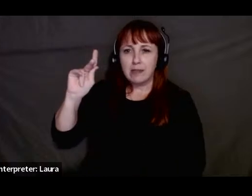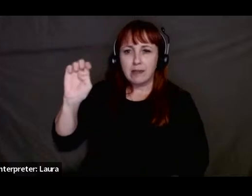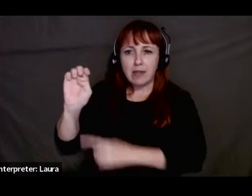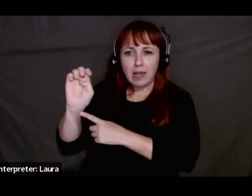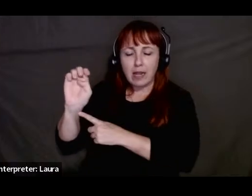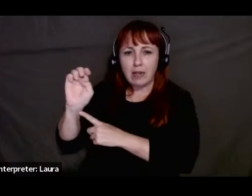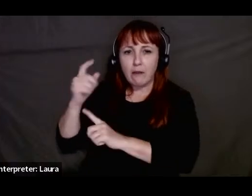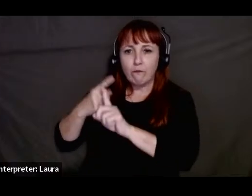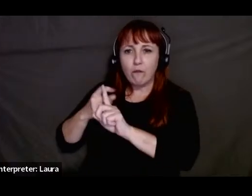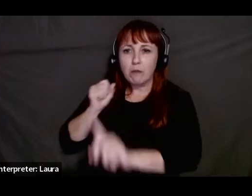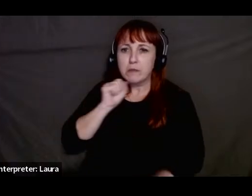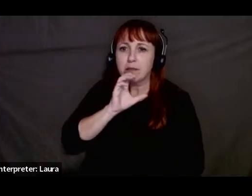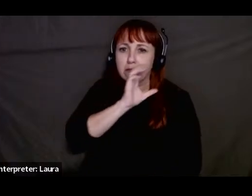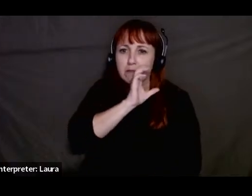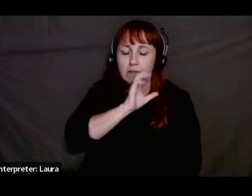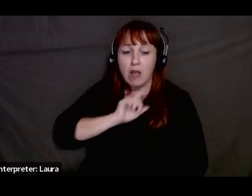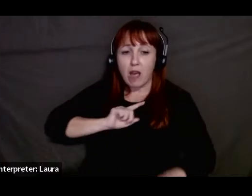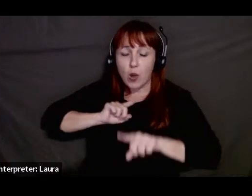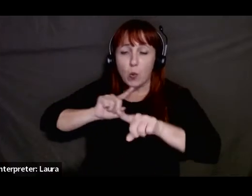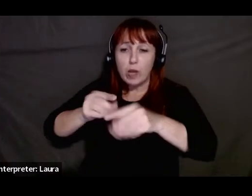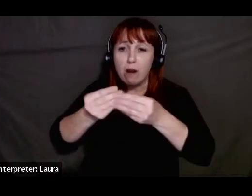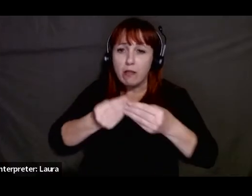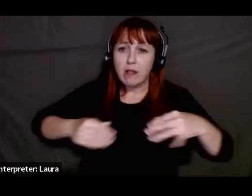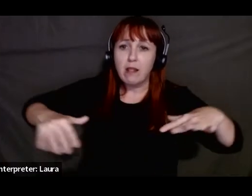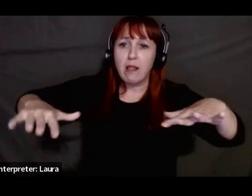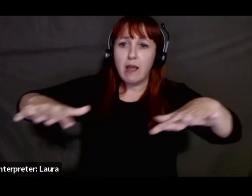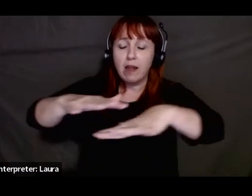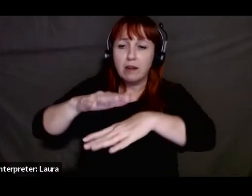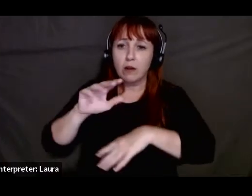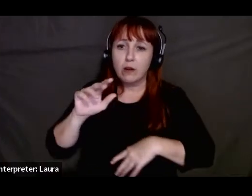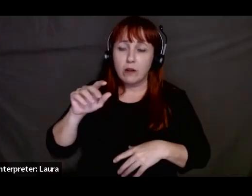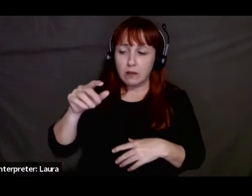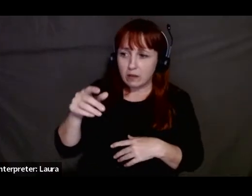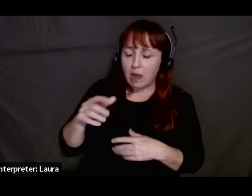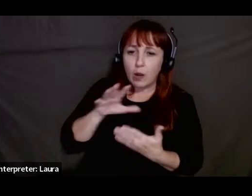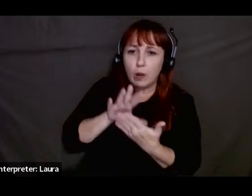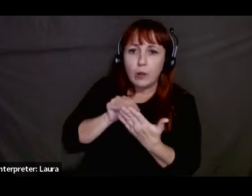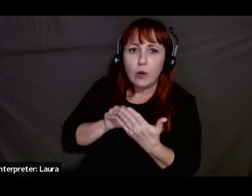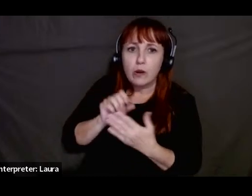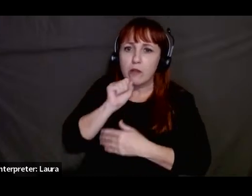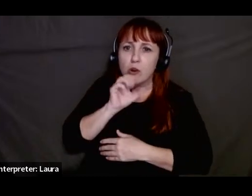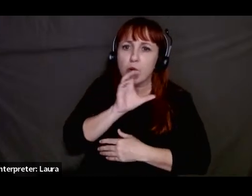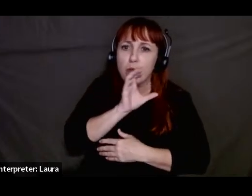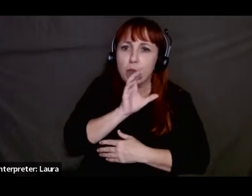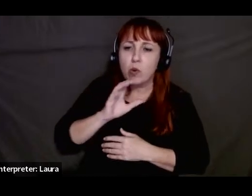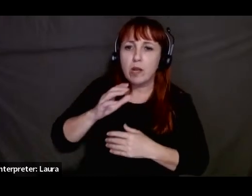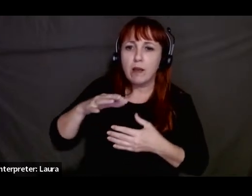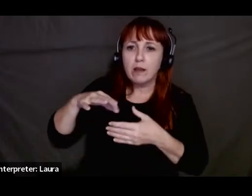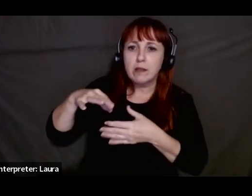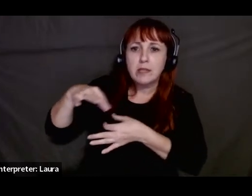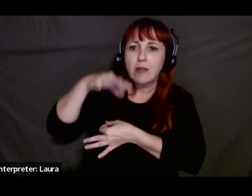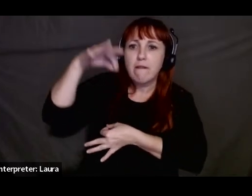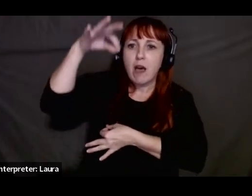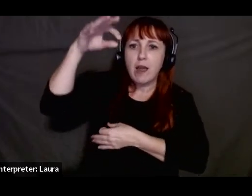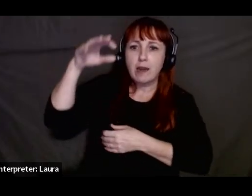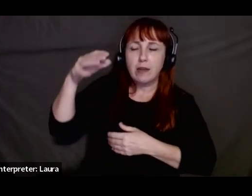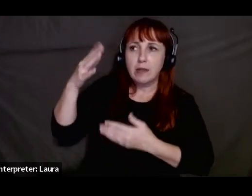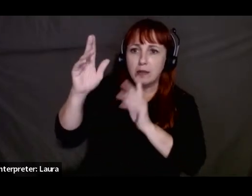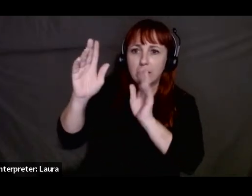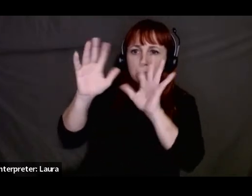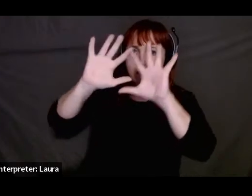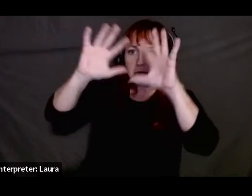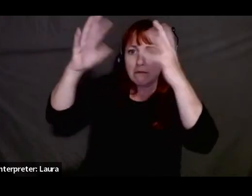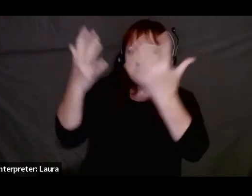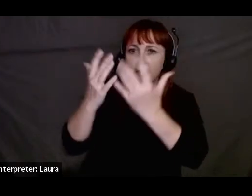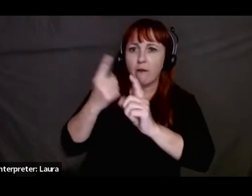when I've been on the land of Pōhakuloa. There are Kupuna there, the divine beings and others there. They're giving us insight about